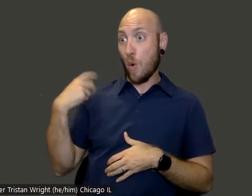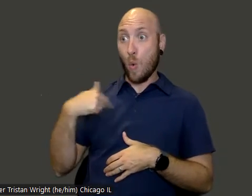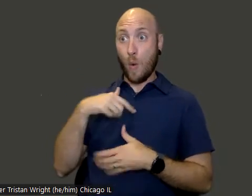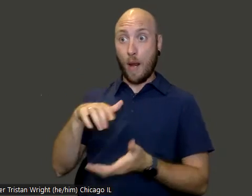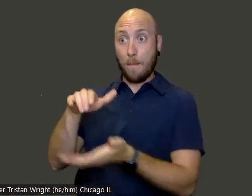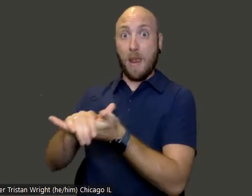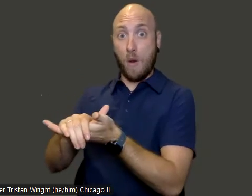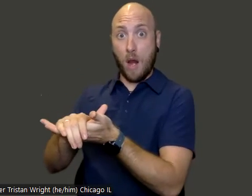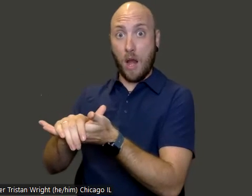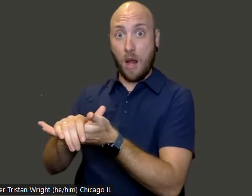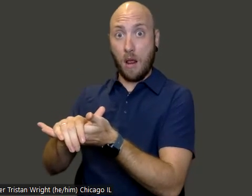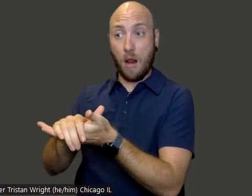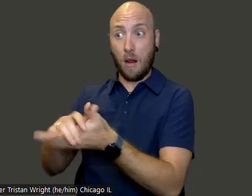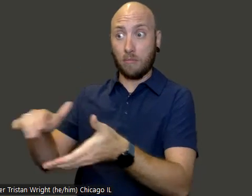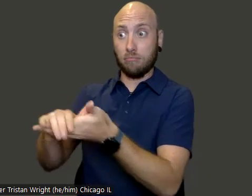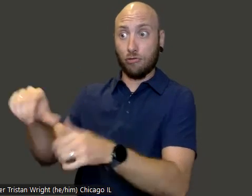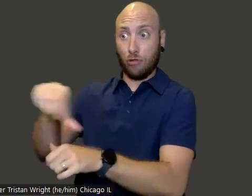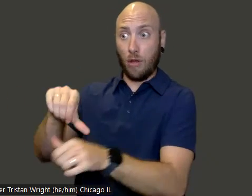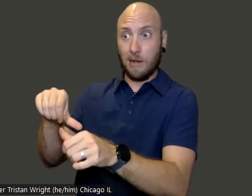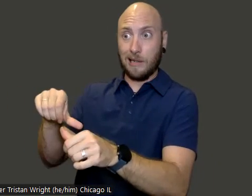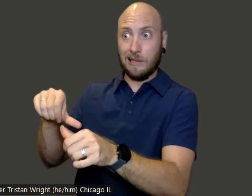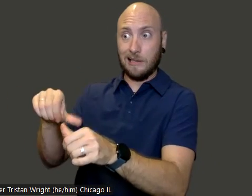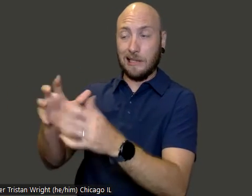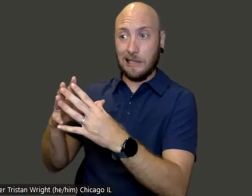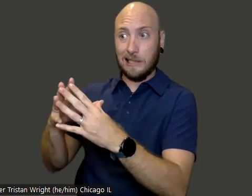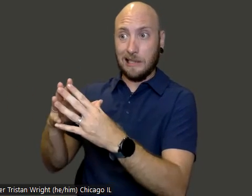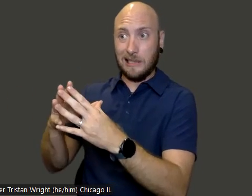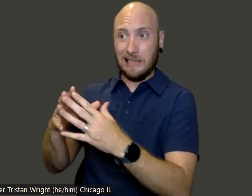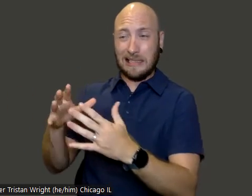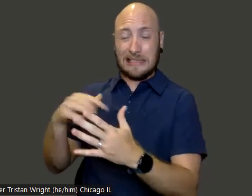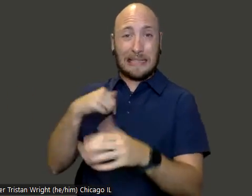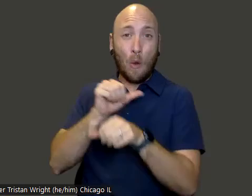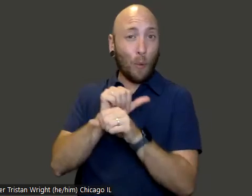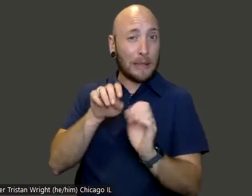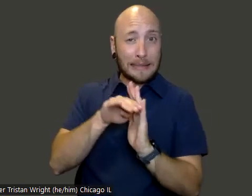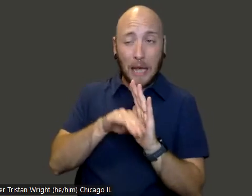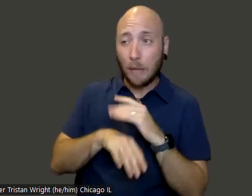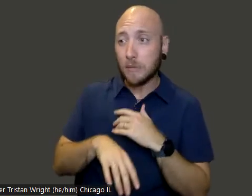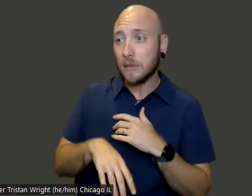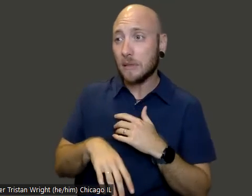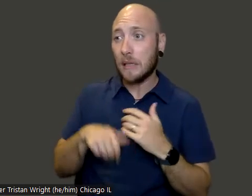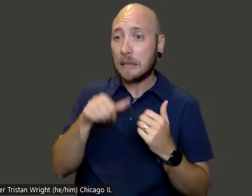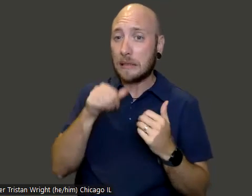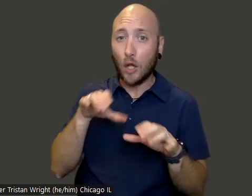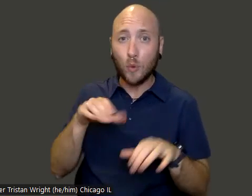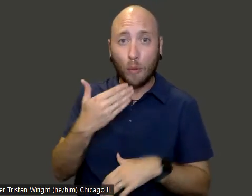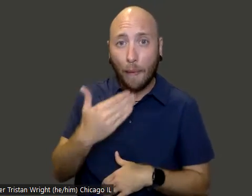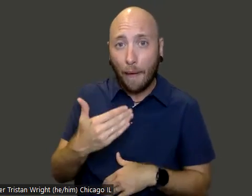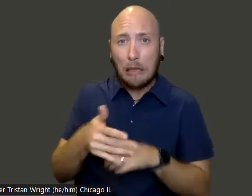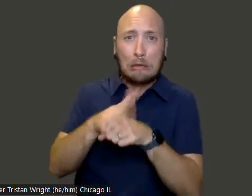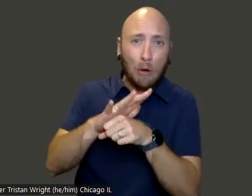wasn't sponsoring people, and a drink sounded good, and I didn't have a solution, and so I started